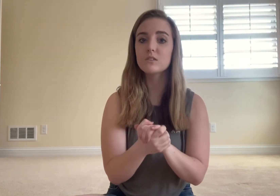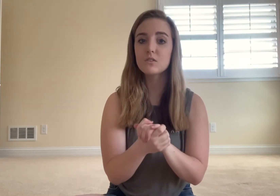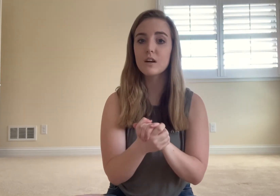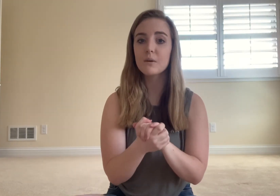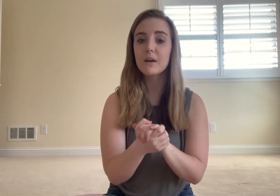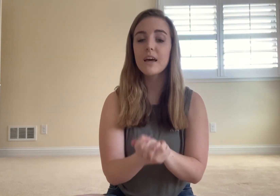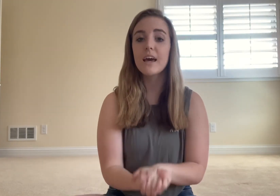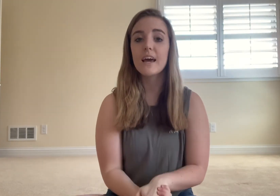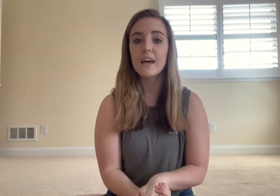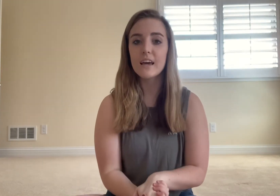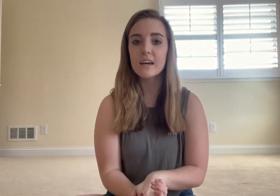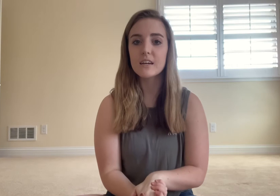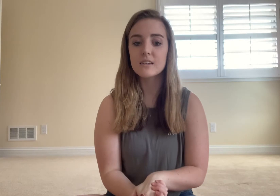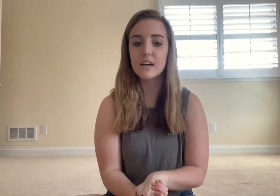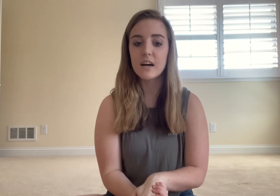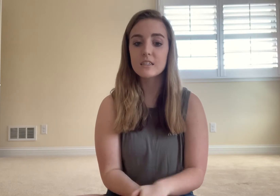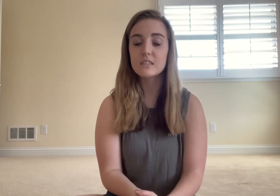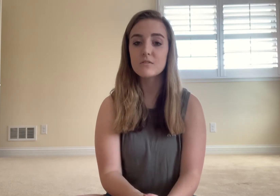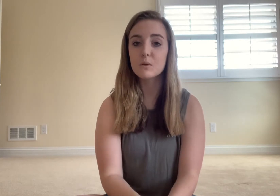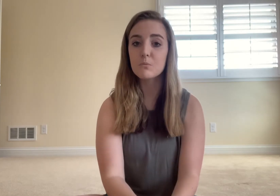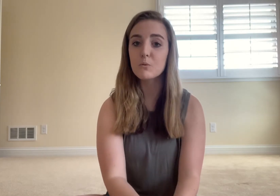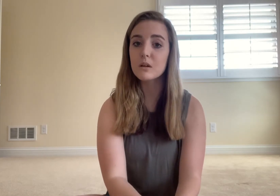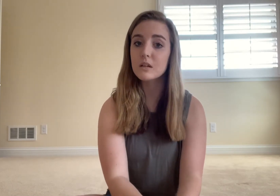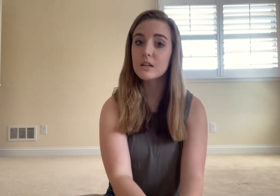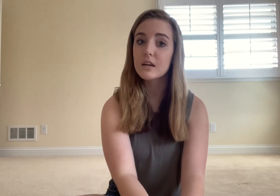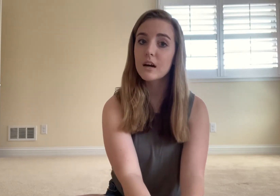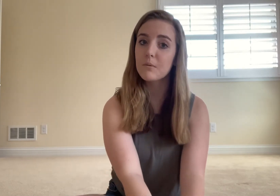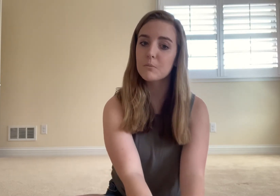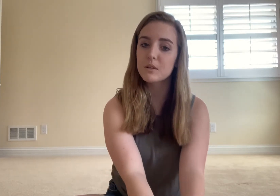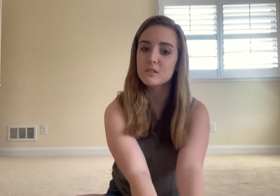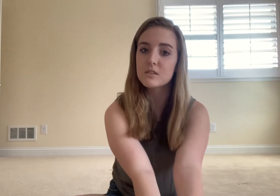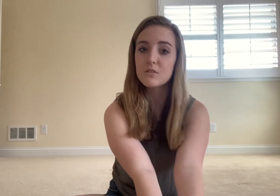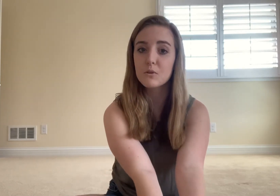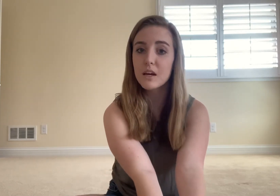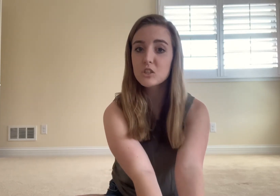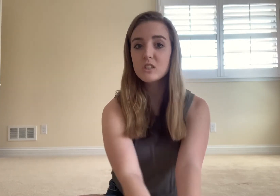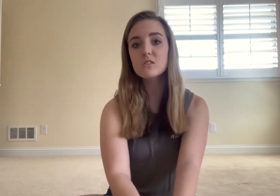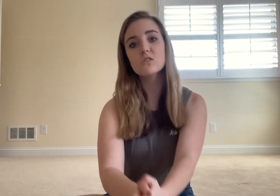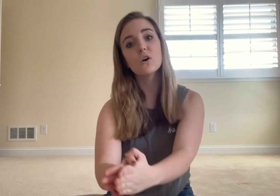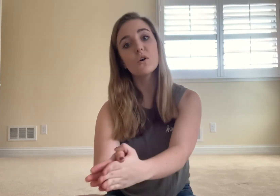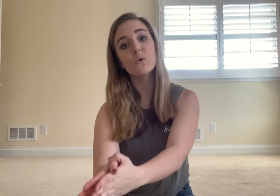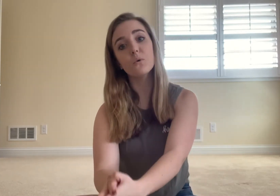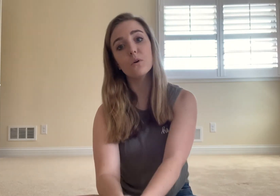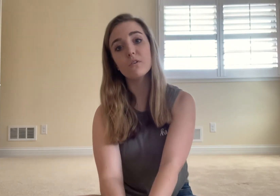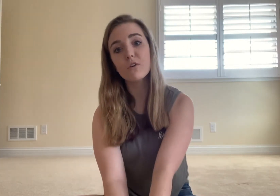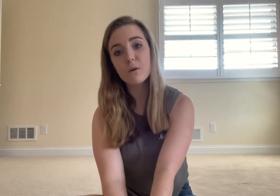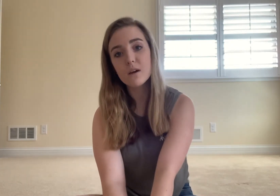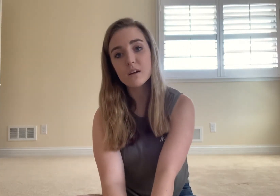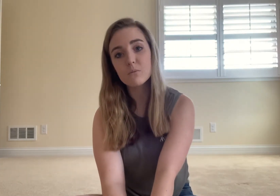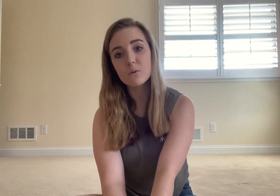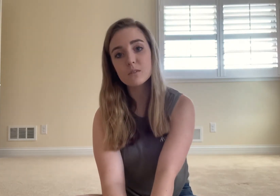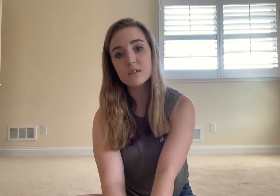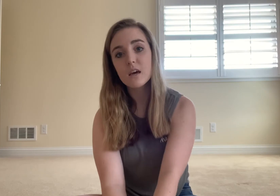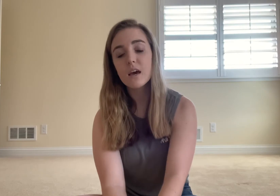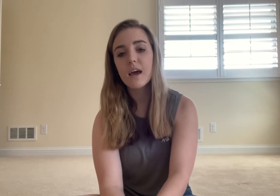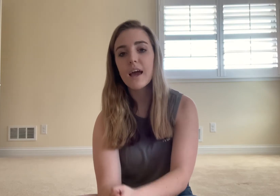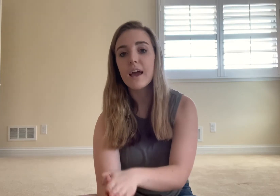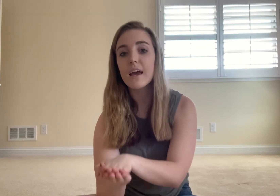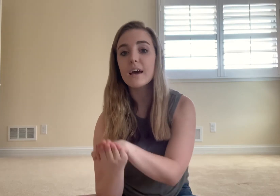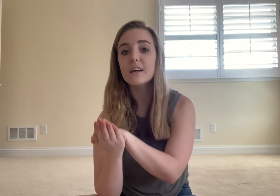Instagram and asked if people wanted common places and locations or farm animals, and the